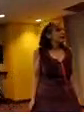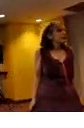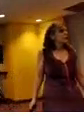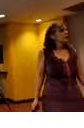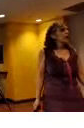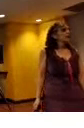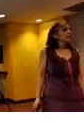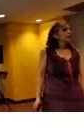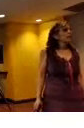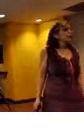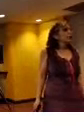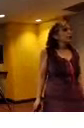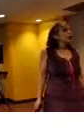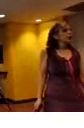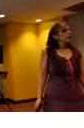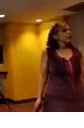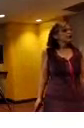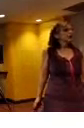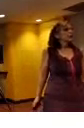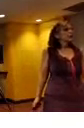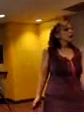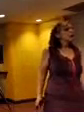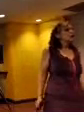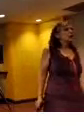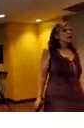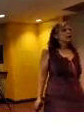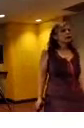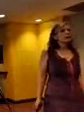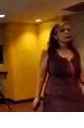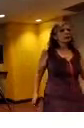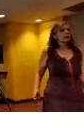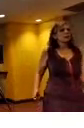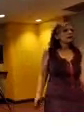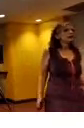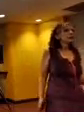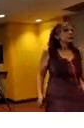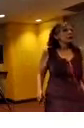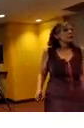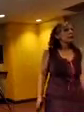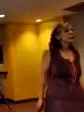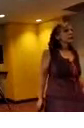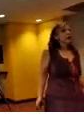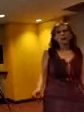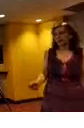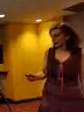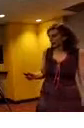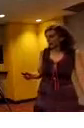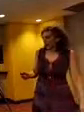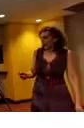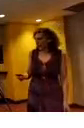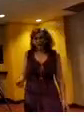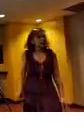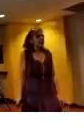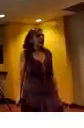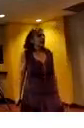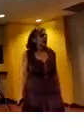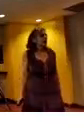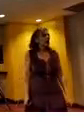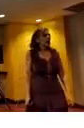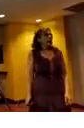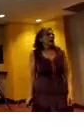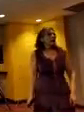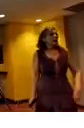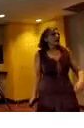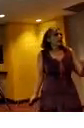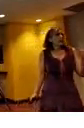did. They said, JavaScript is cool. Let's keep growing this JavaScript and we're going to bend it. And we're going to make it do all these things. And the next thing you